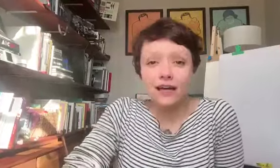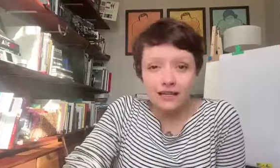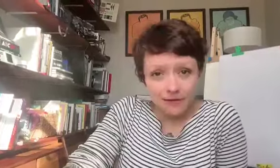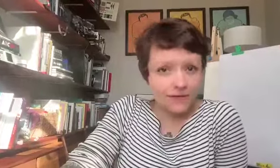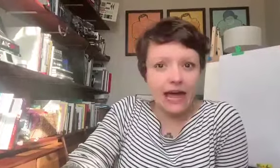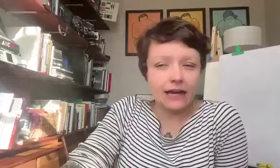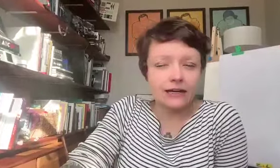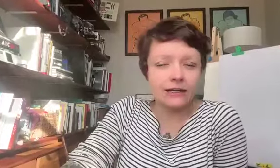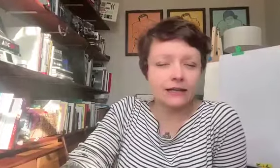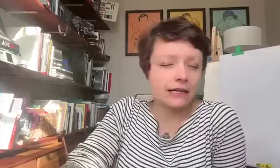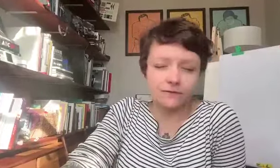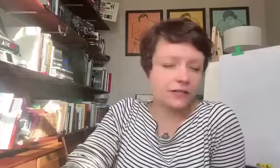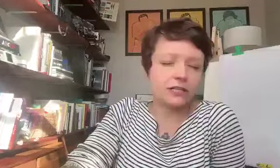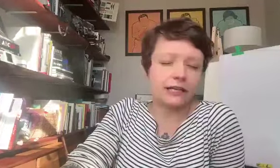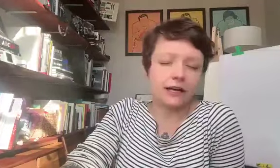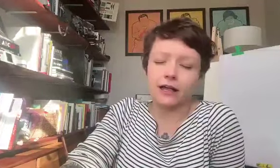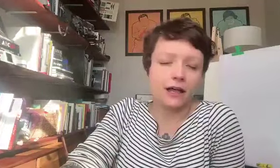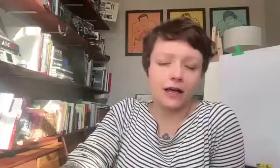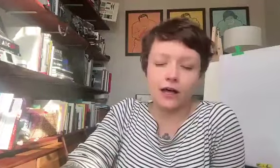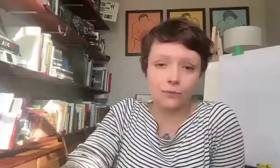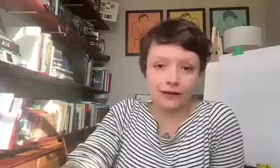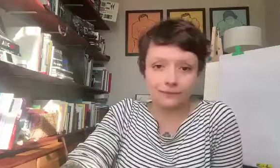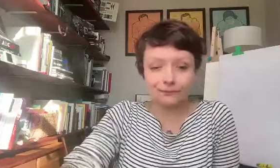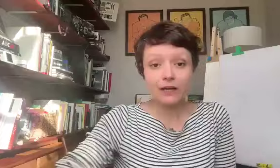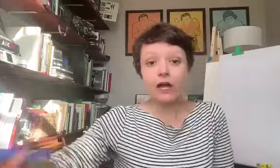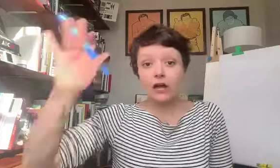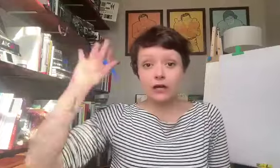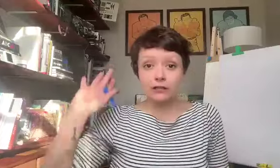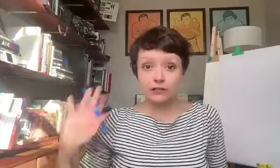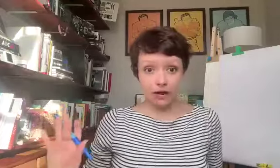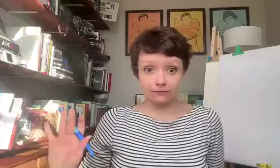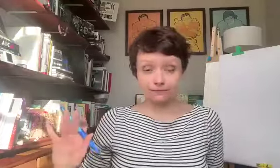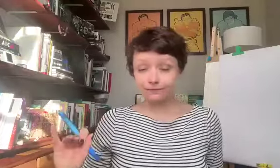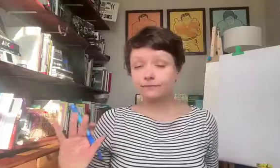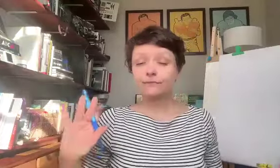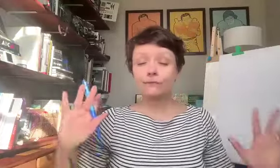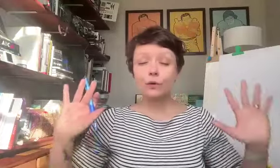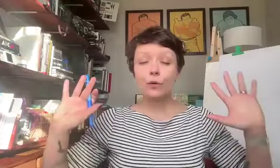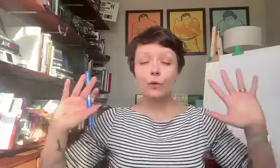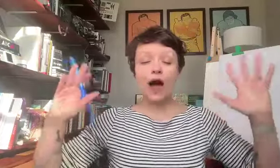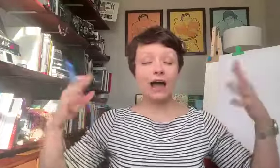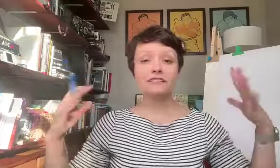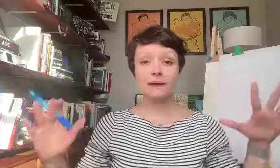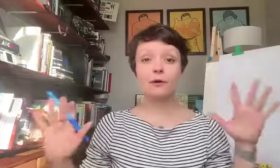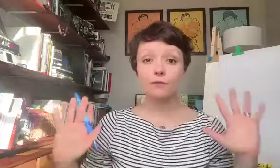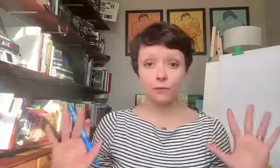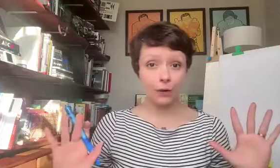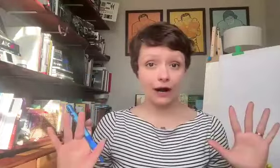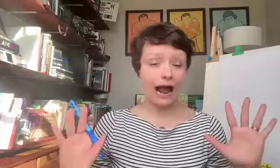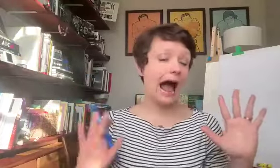The buffet is officially open. So I've demoed before